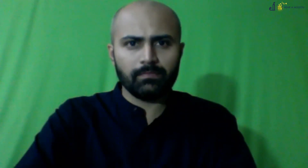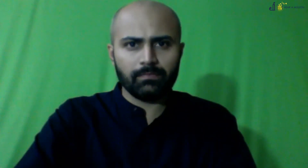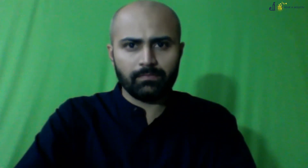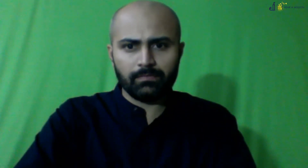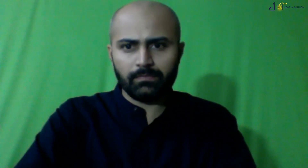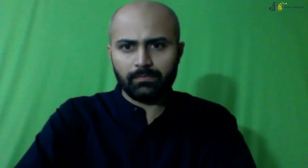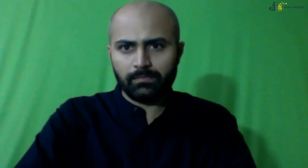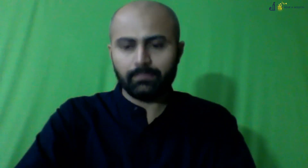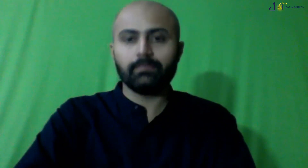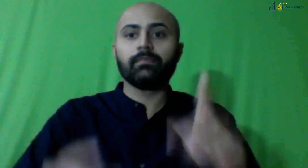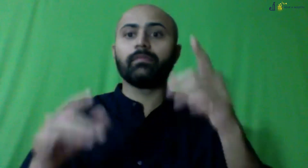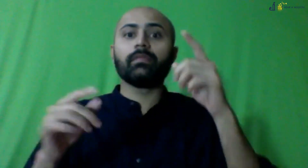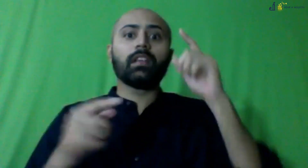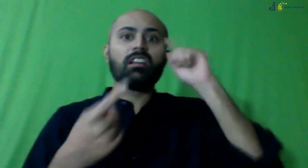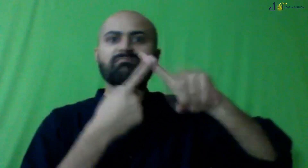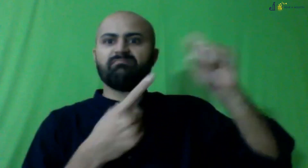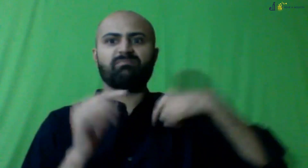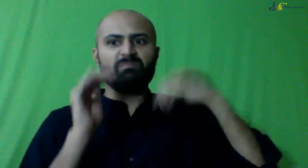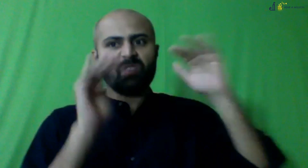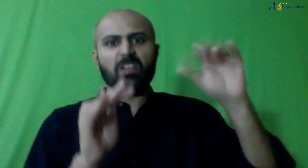Yeah, okay.